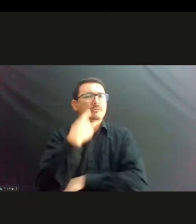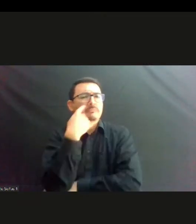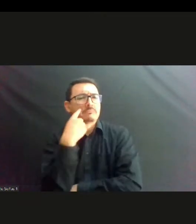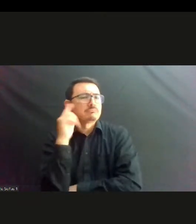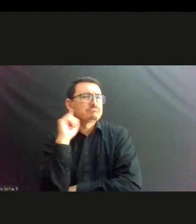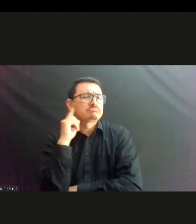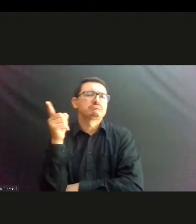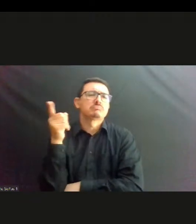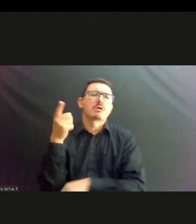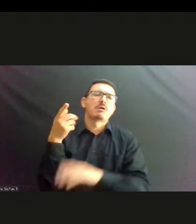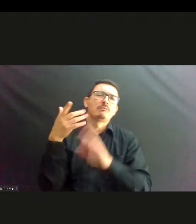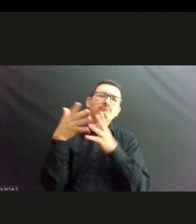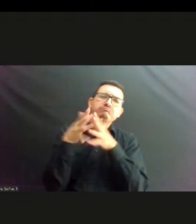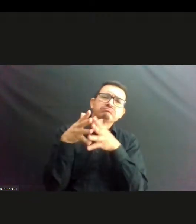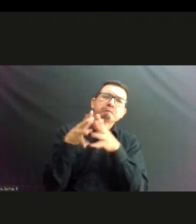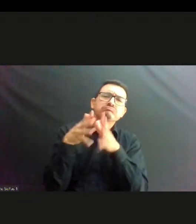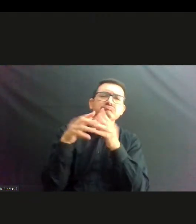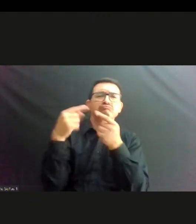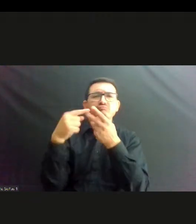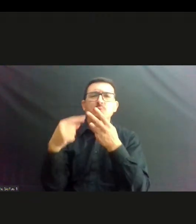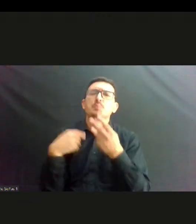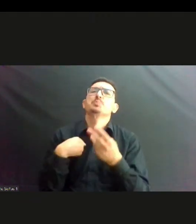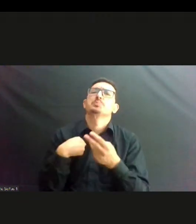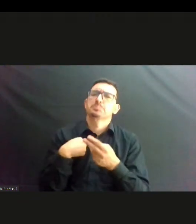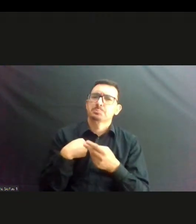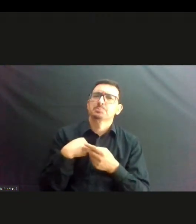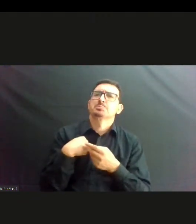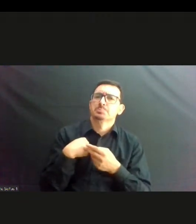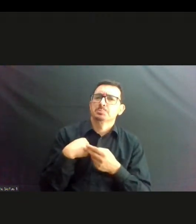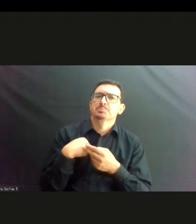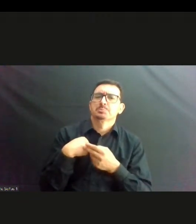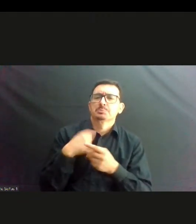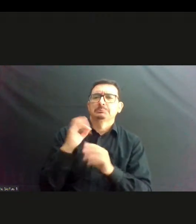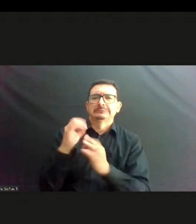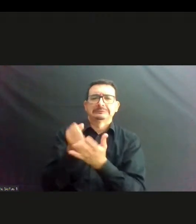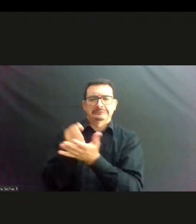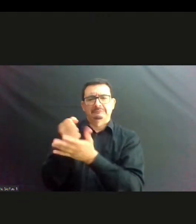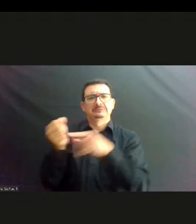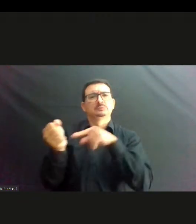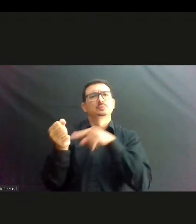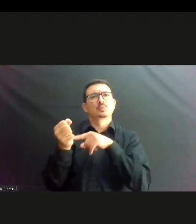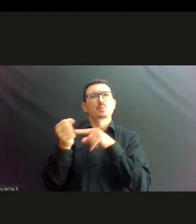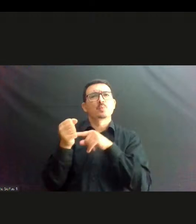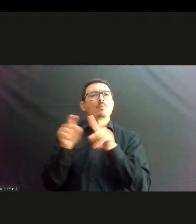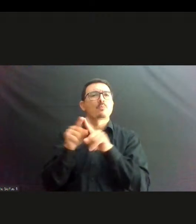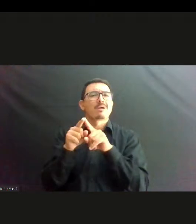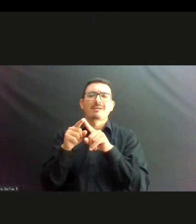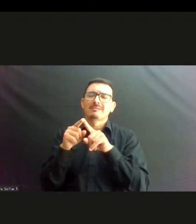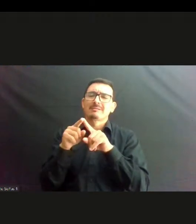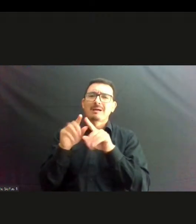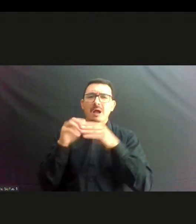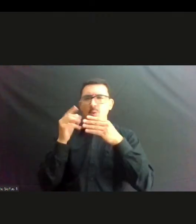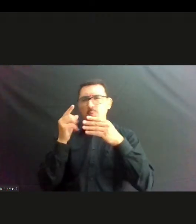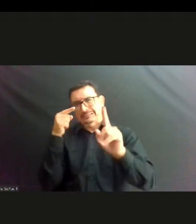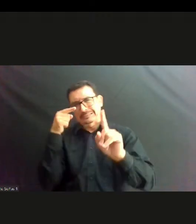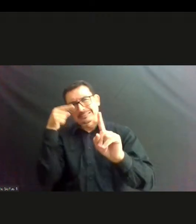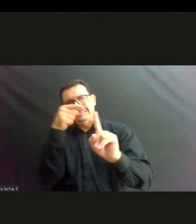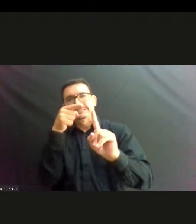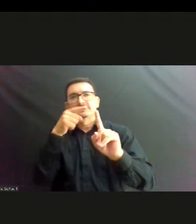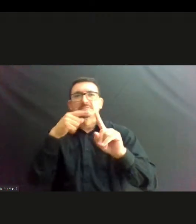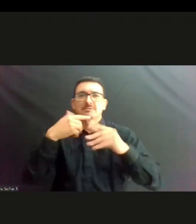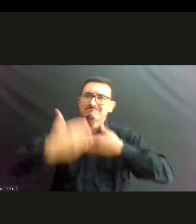of services for economic diversification. Pursuing these options will be critical